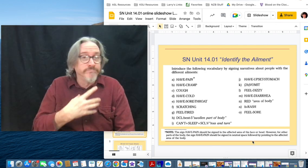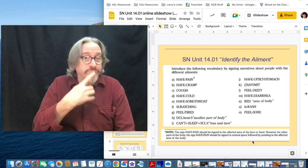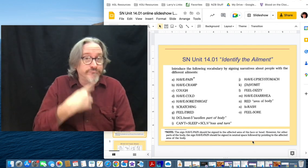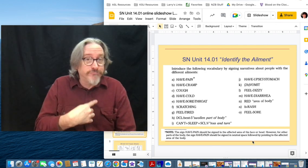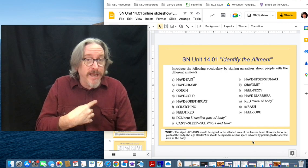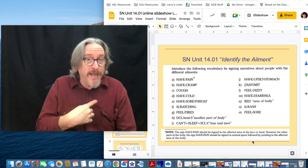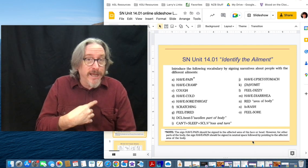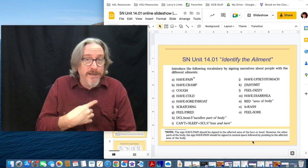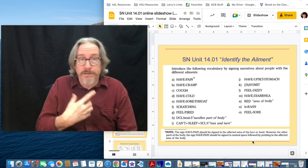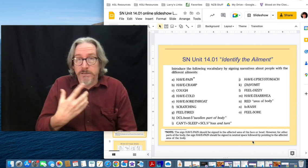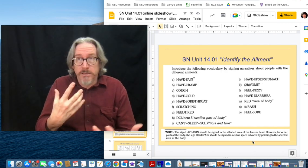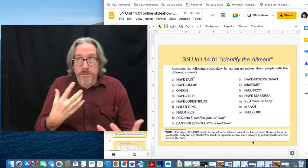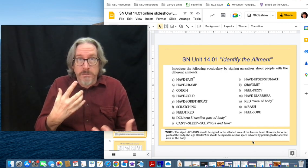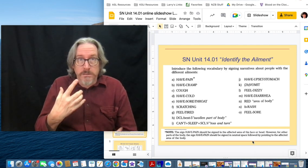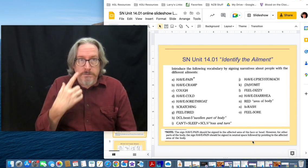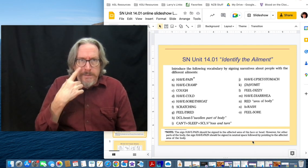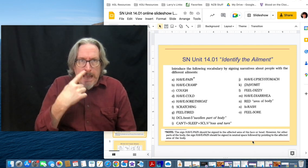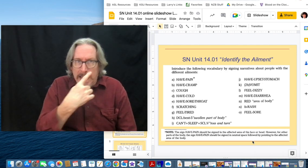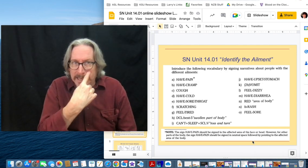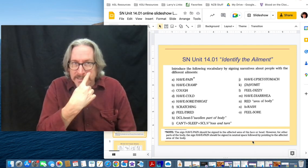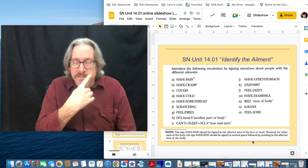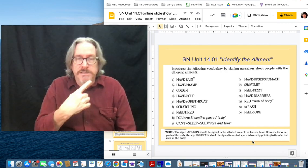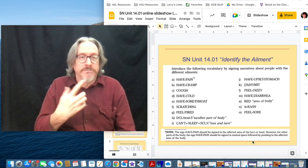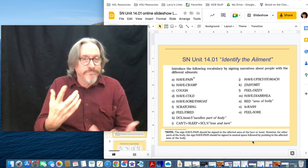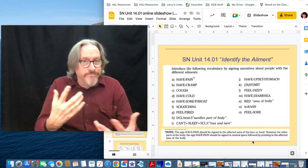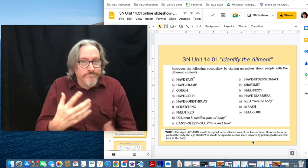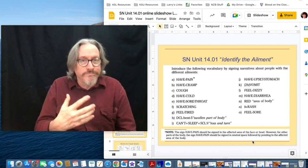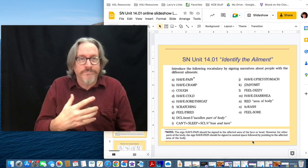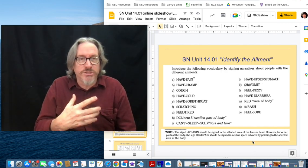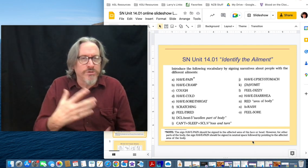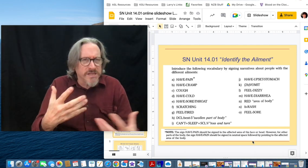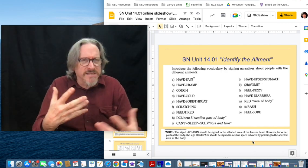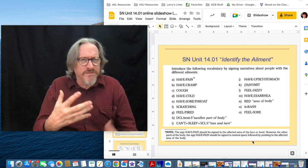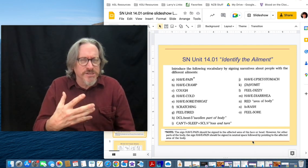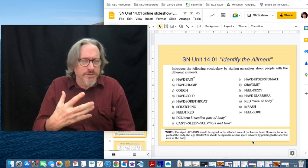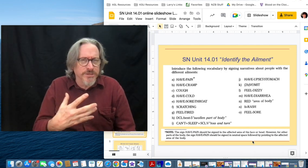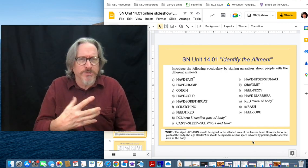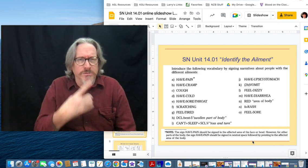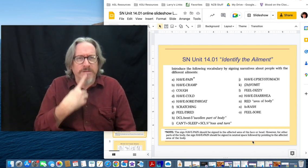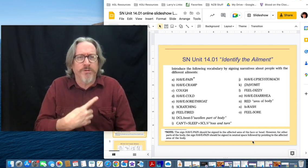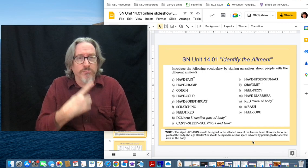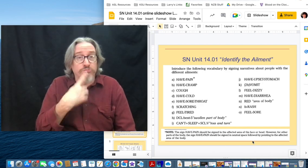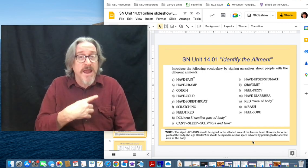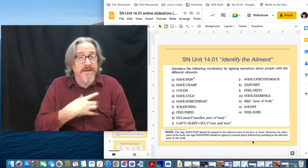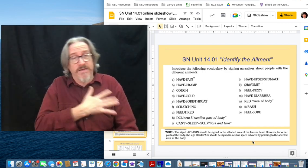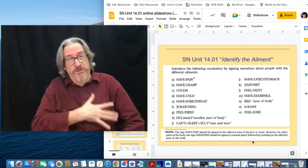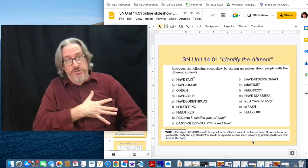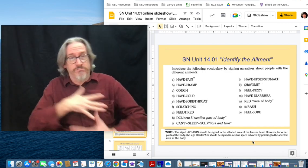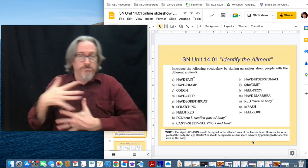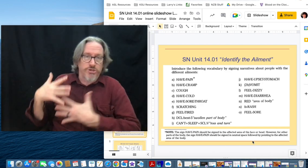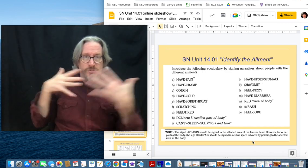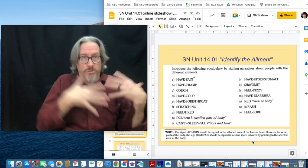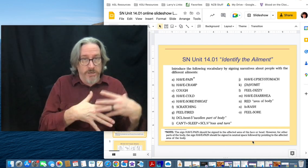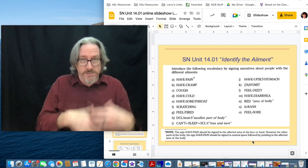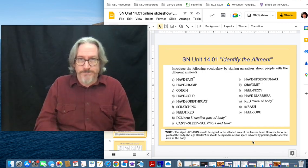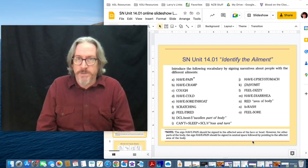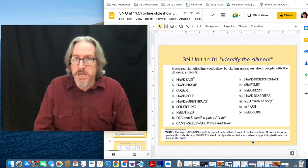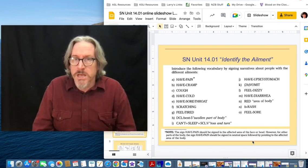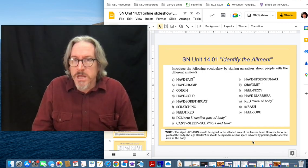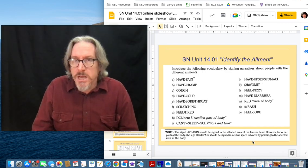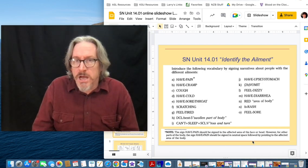nose, red eyes. So there's lots of things you can do, like, but red, and then just show us where it